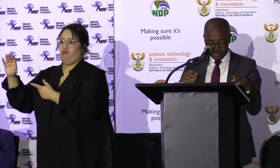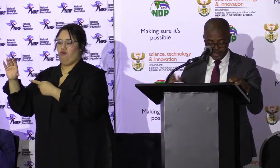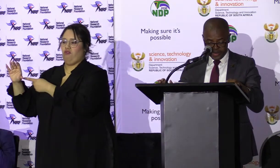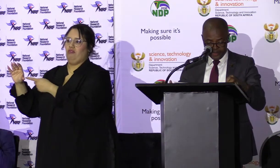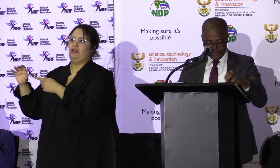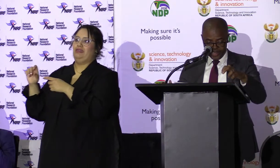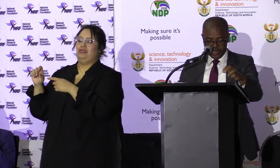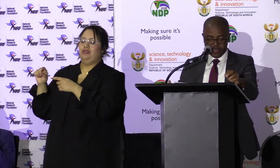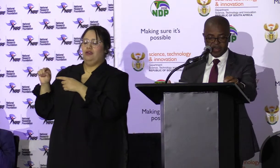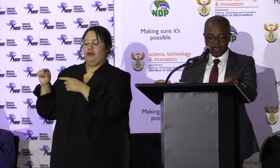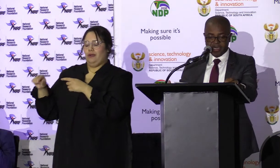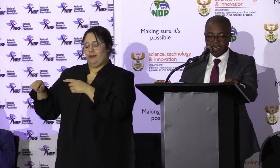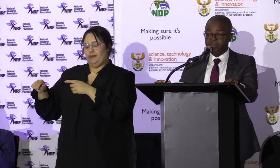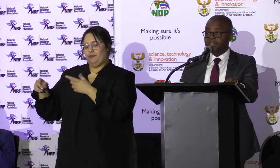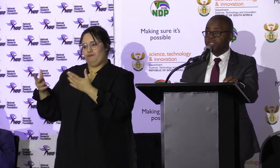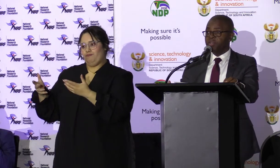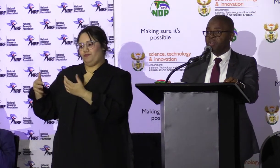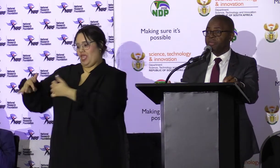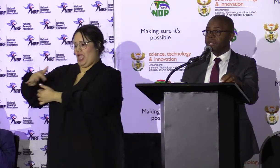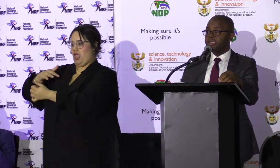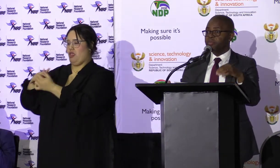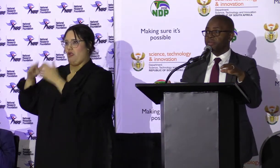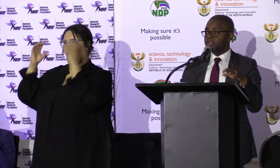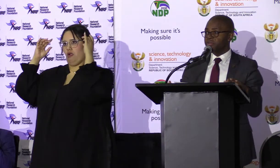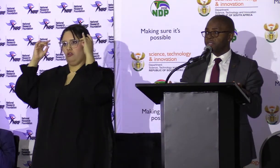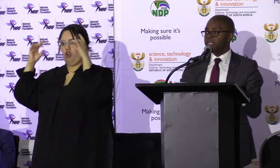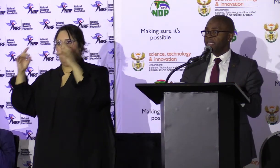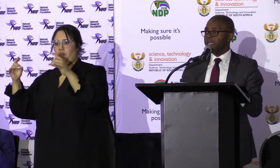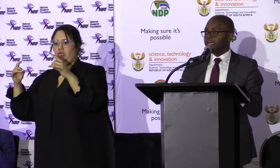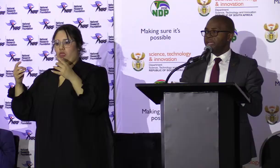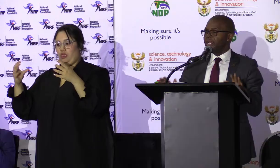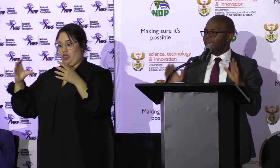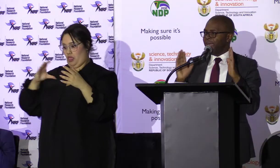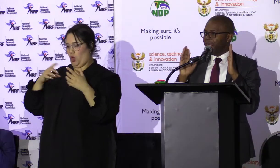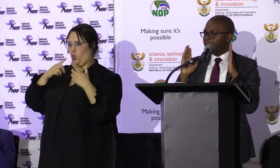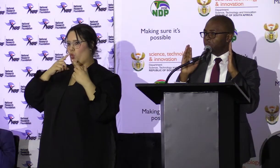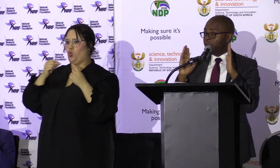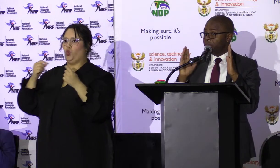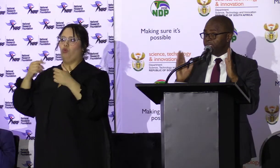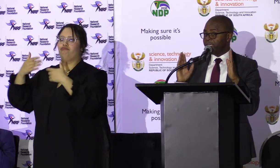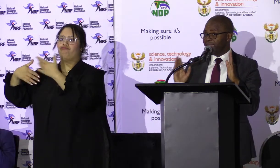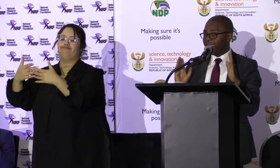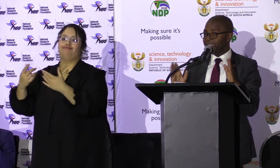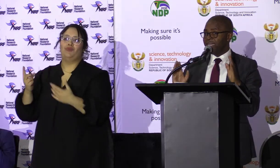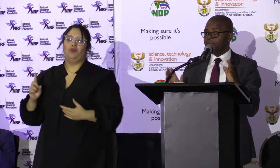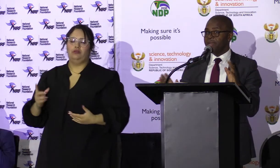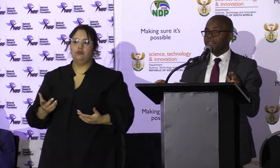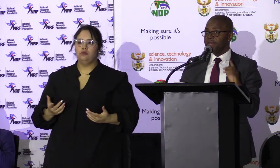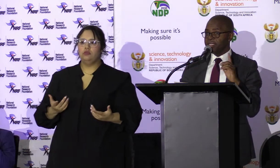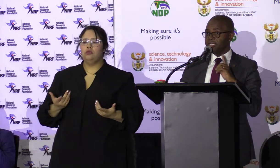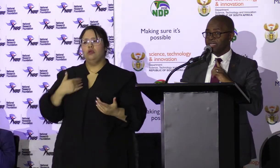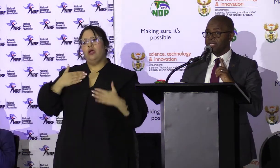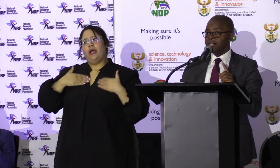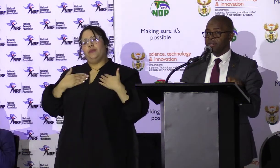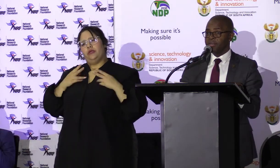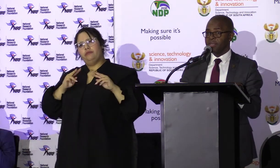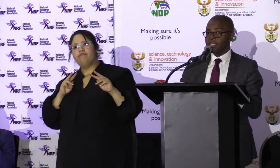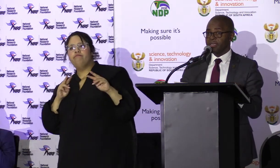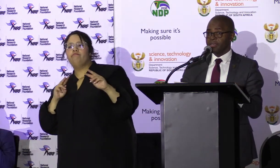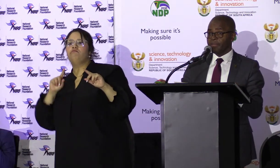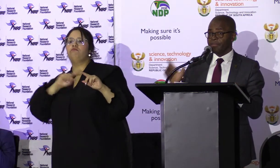in this area of astronomy has produced. It's quite pleasing. The last time I